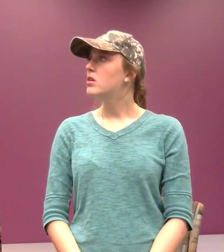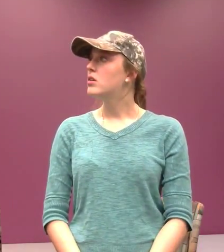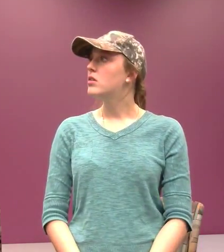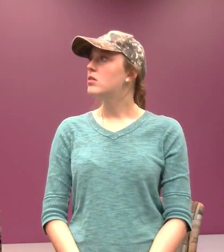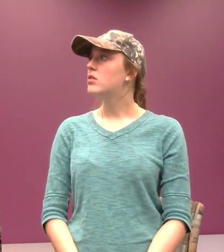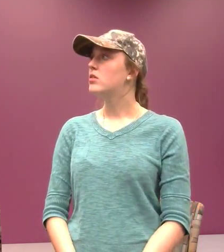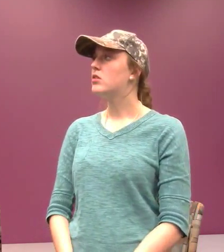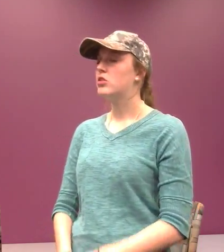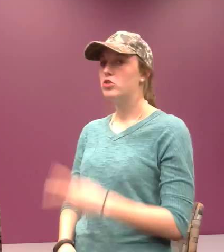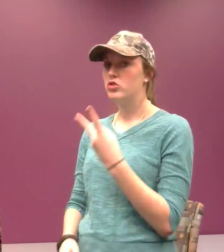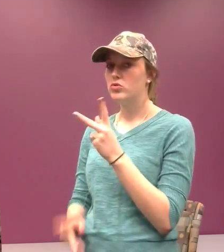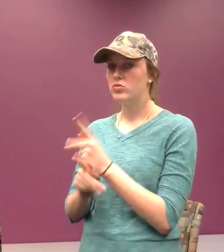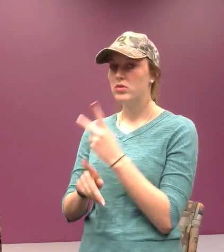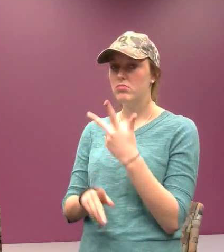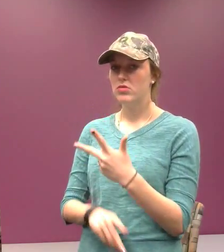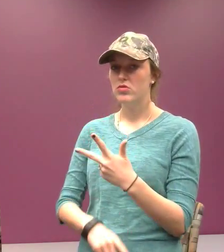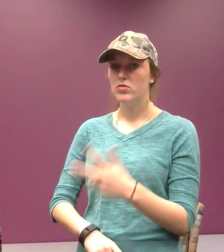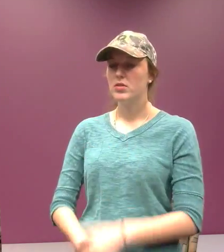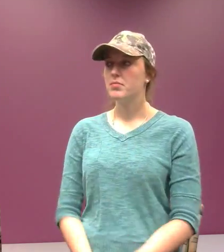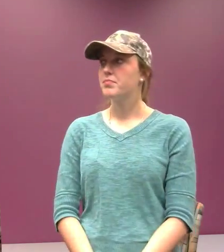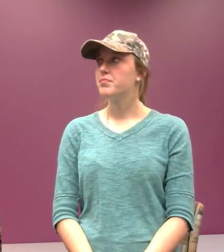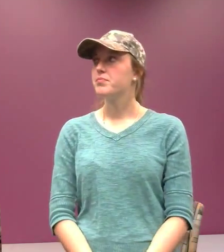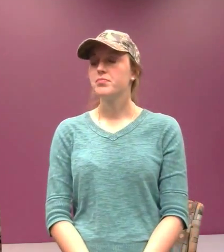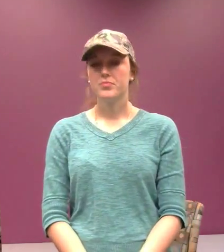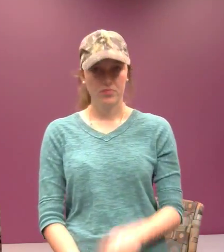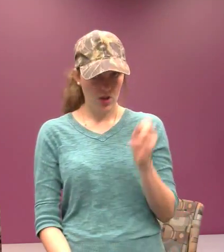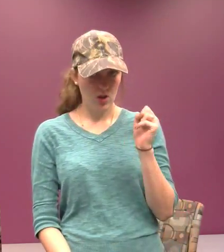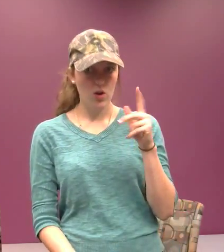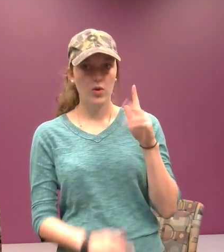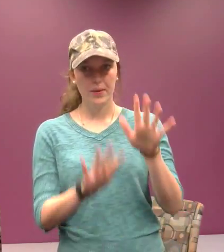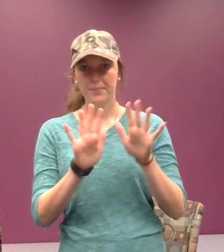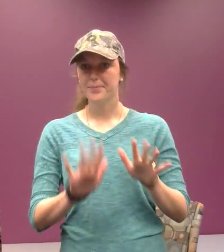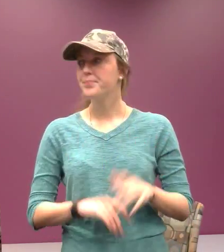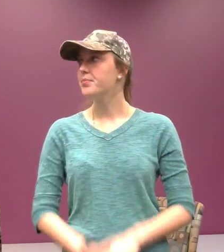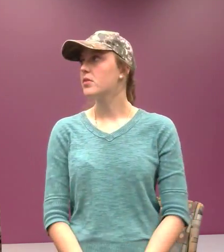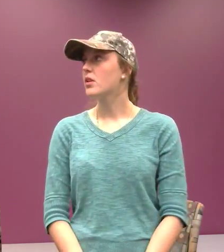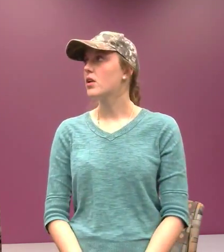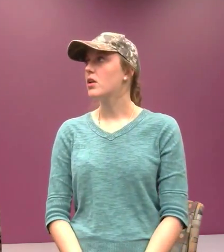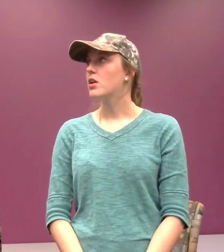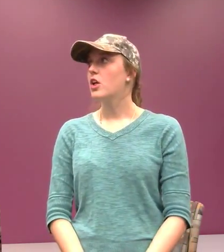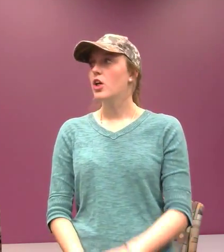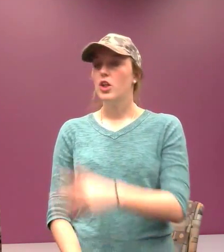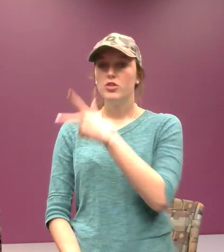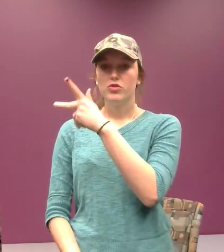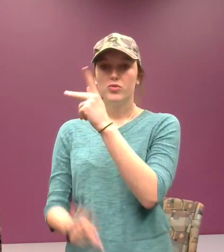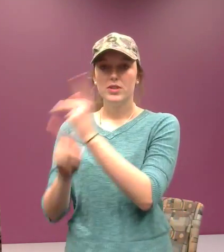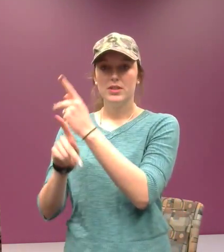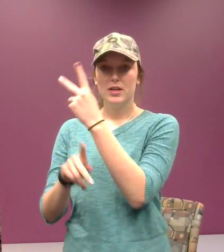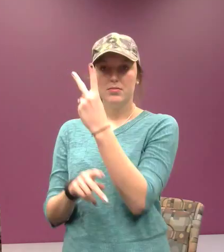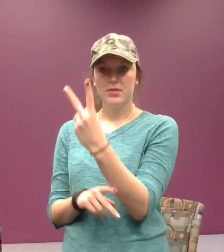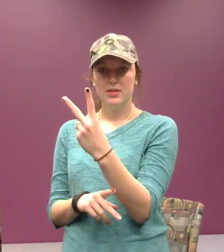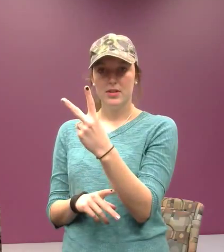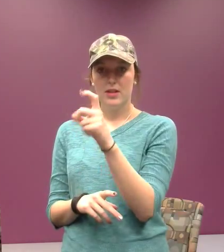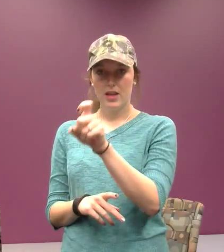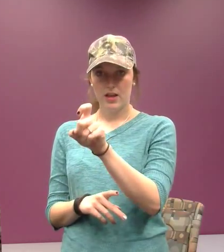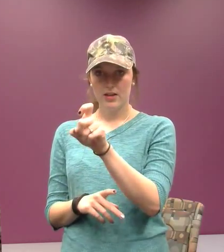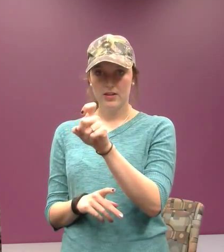2 times 3. 2 times 3. Okay, so that's fantastic. So we have 3 times x times 4